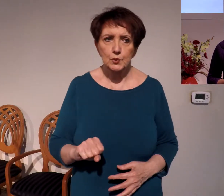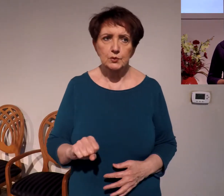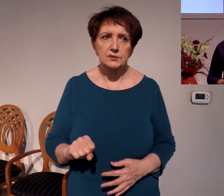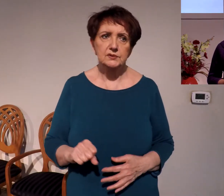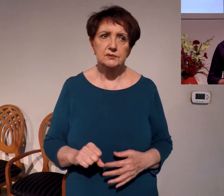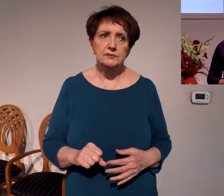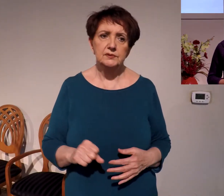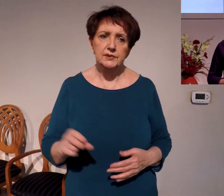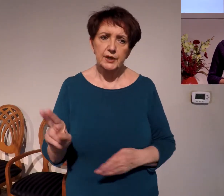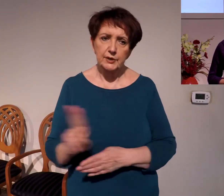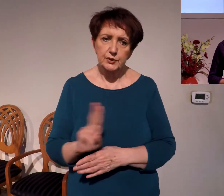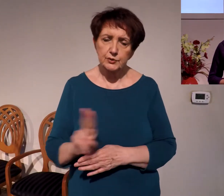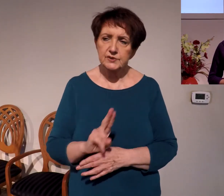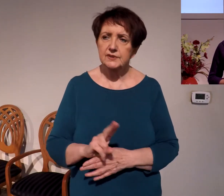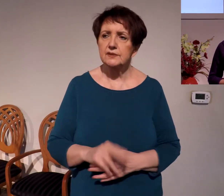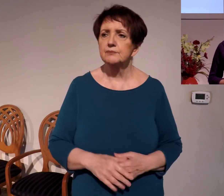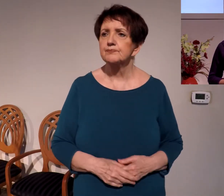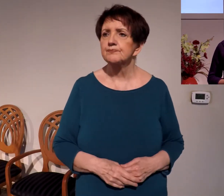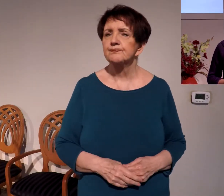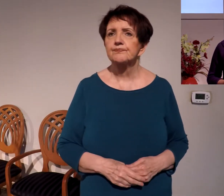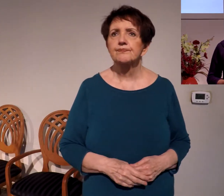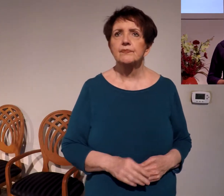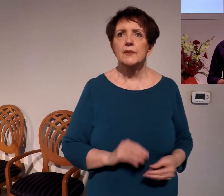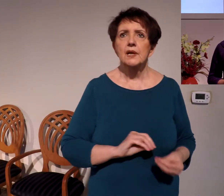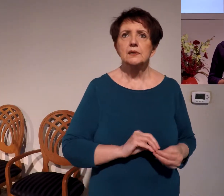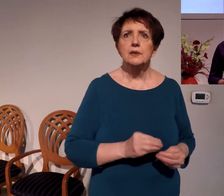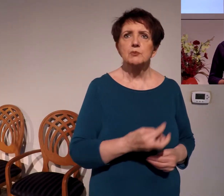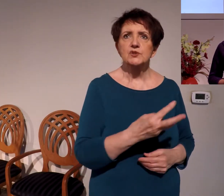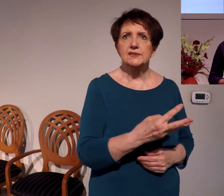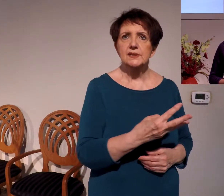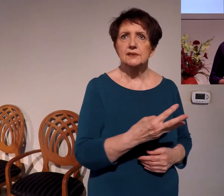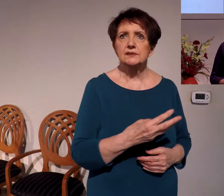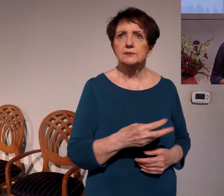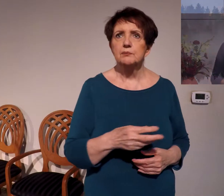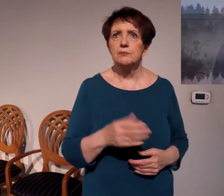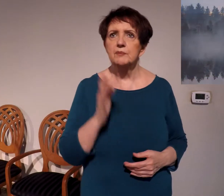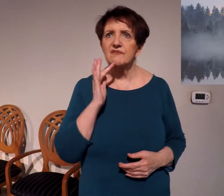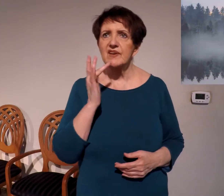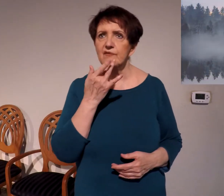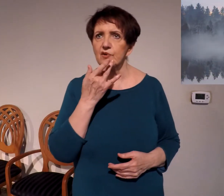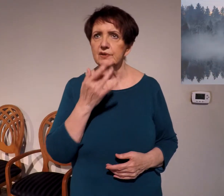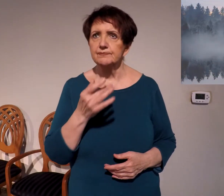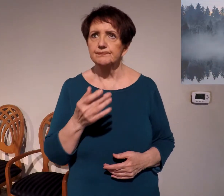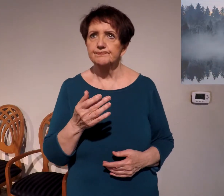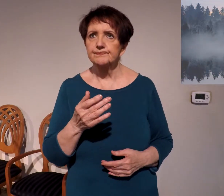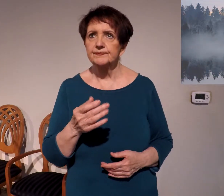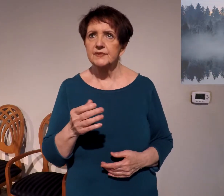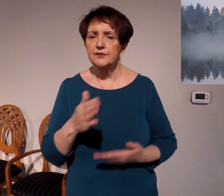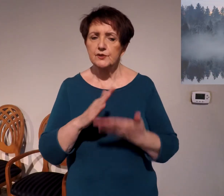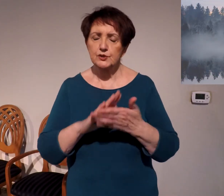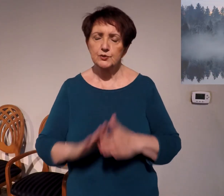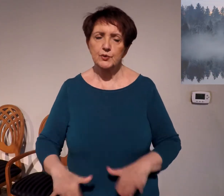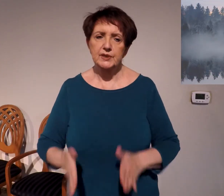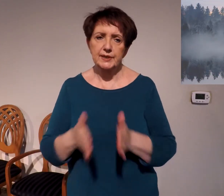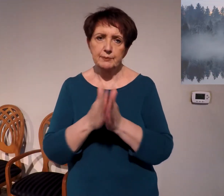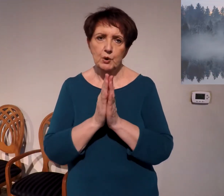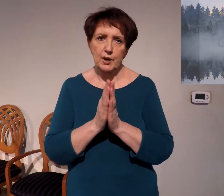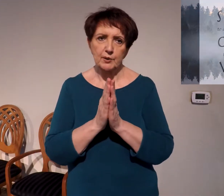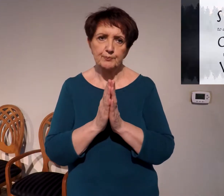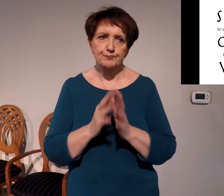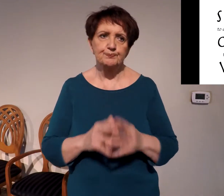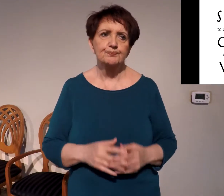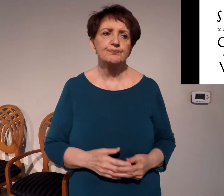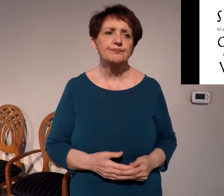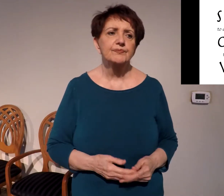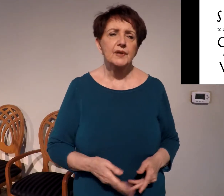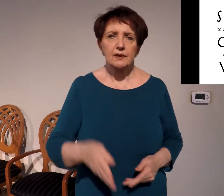bear. All right, number 6, one of my favorites, the serenity prayer. Right? The serenity